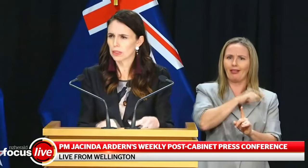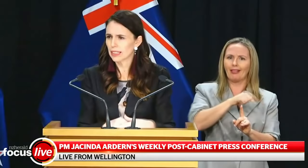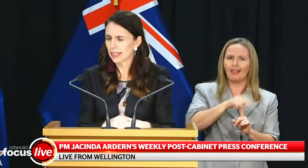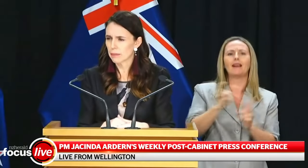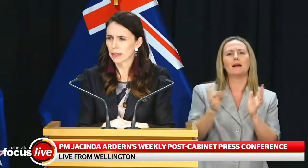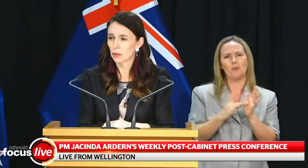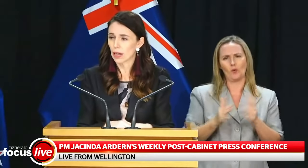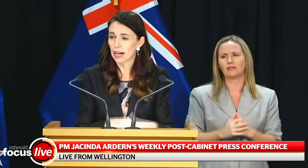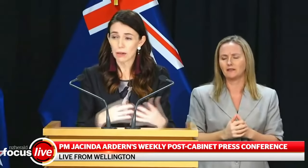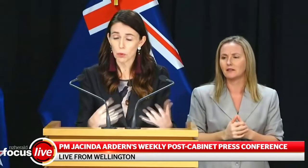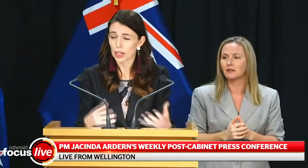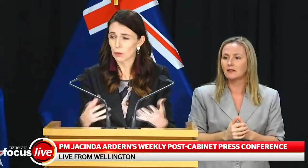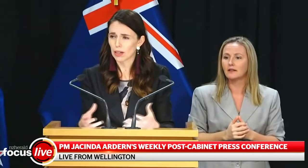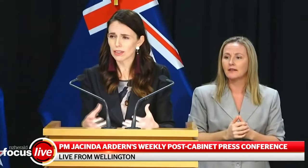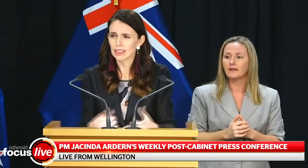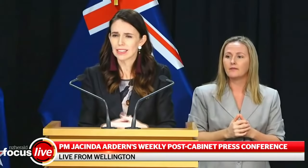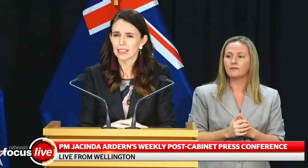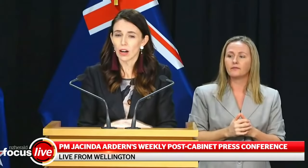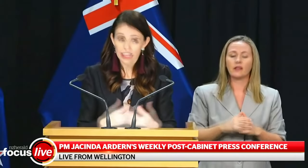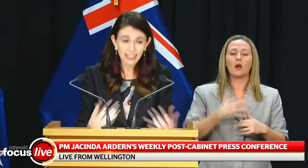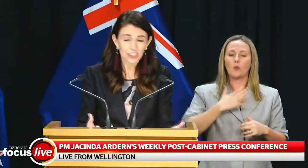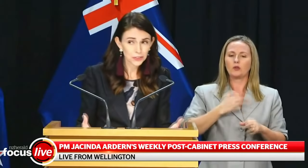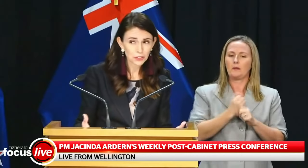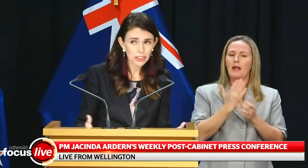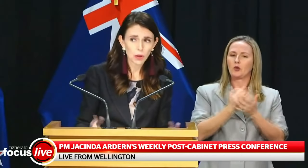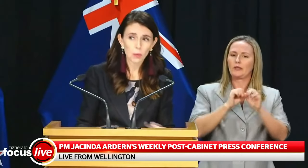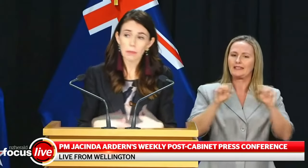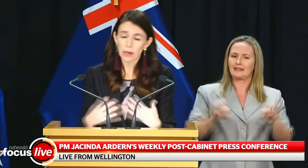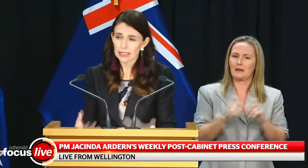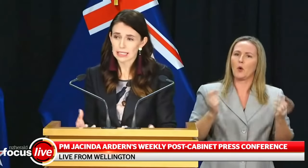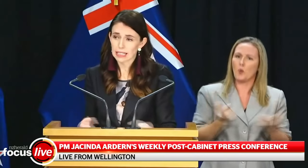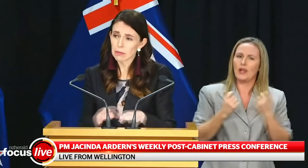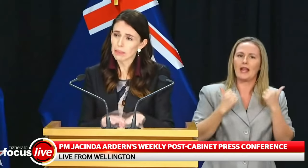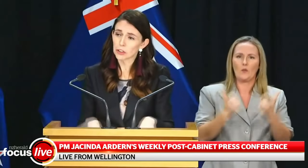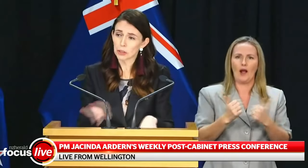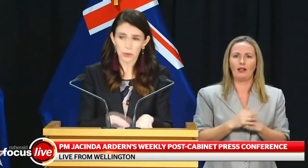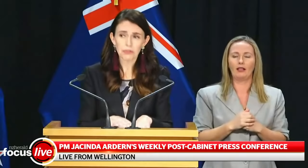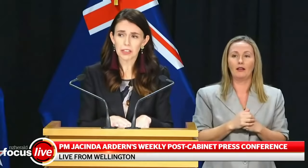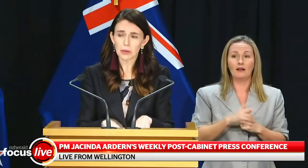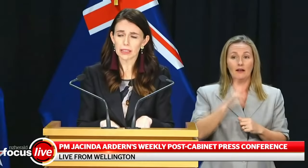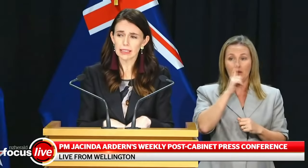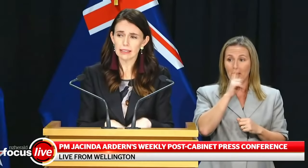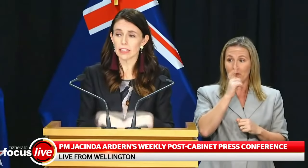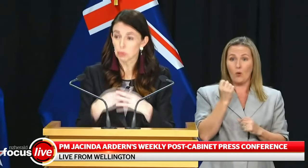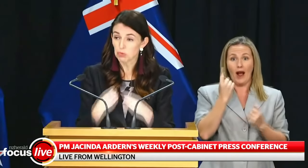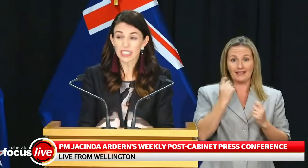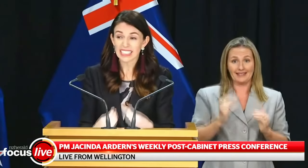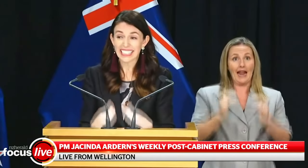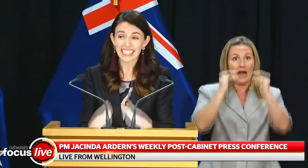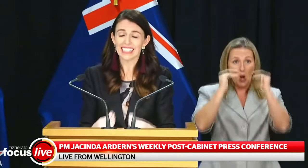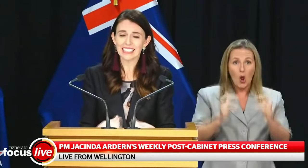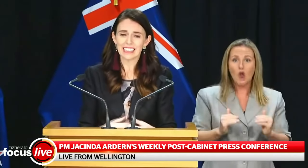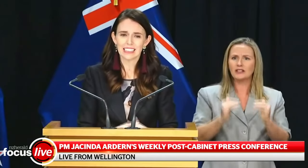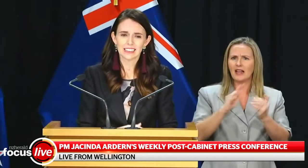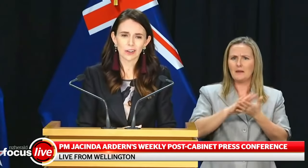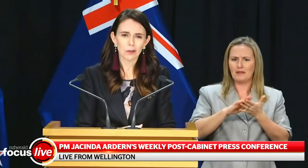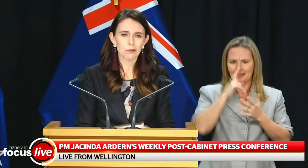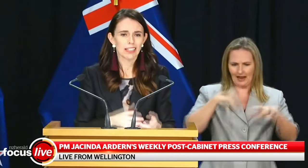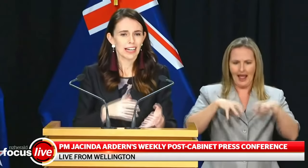are broadly in keeping and working well. I think they do serve us well. People understand them. It means you can move very quickly, and that's really